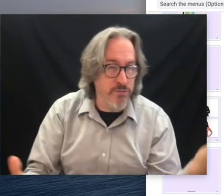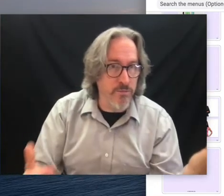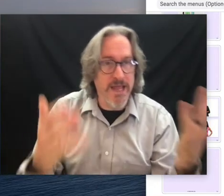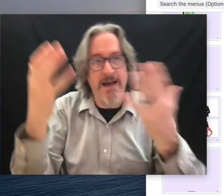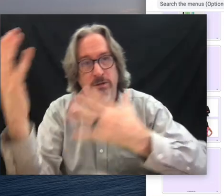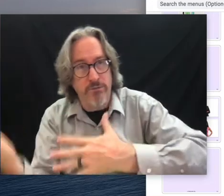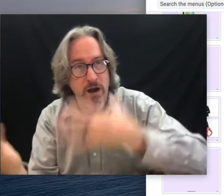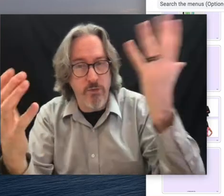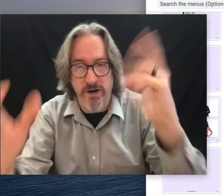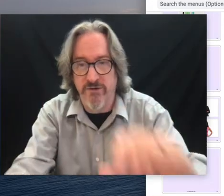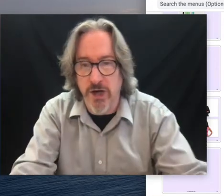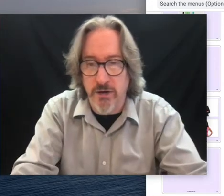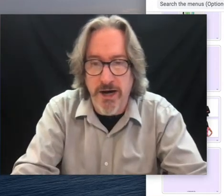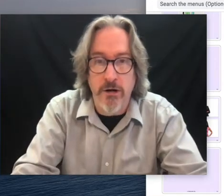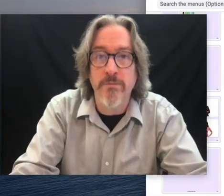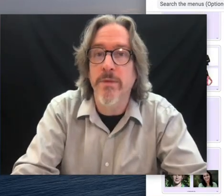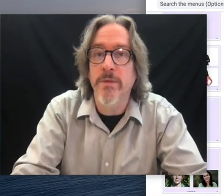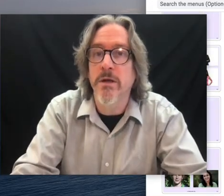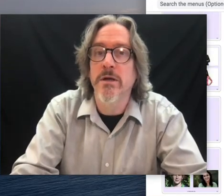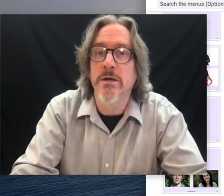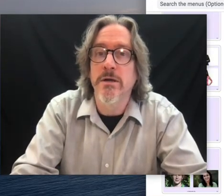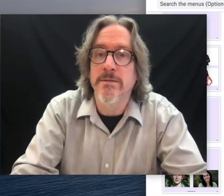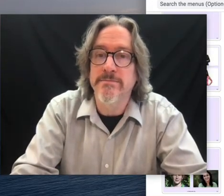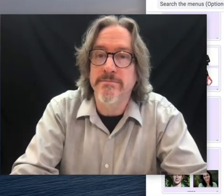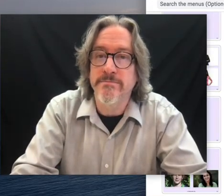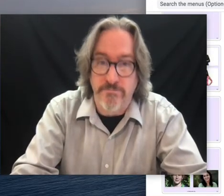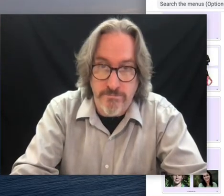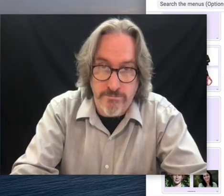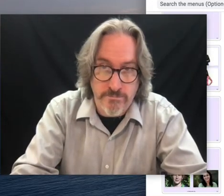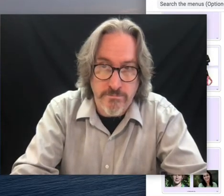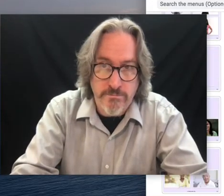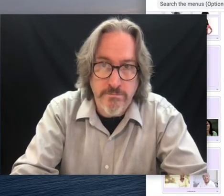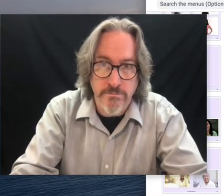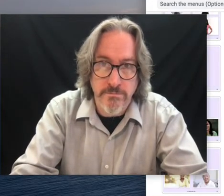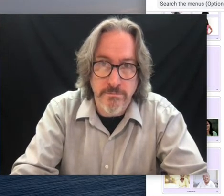thing with black, brown, whatever color hair.